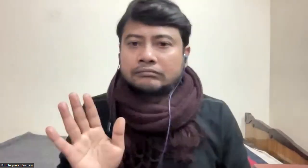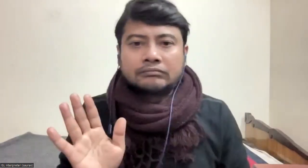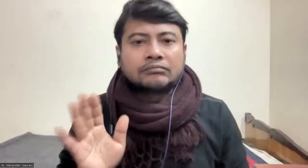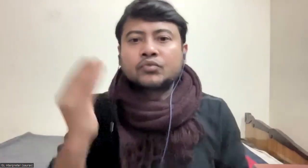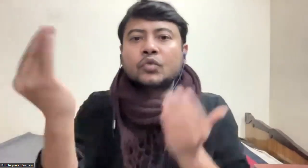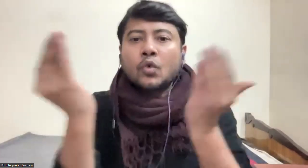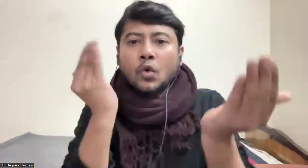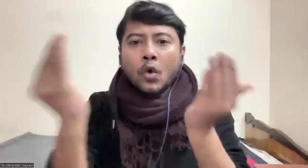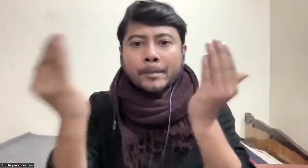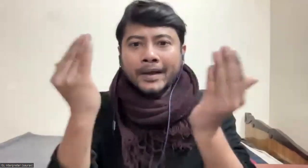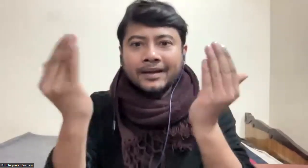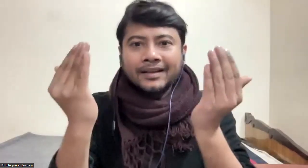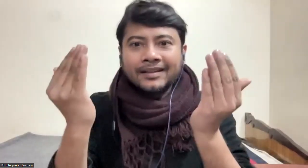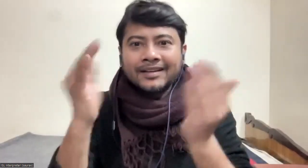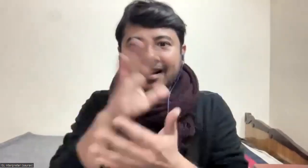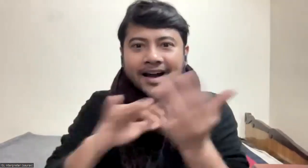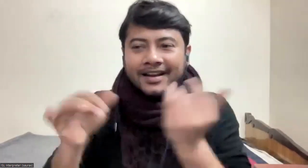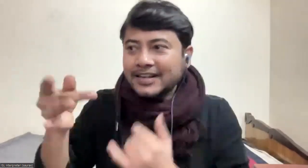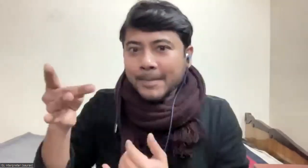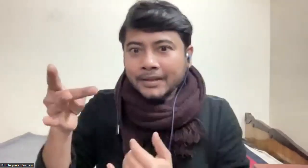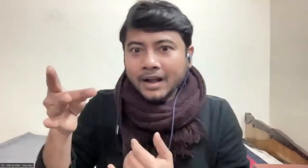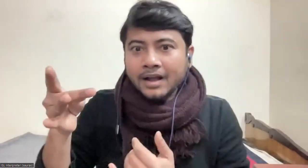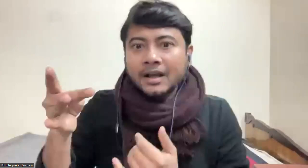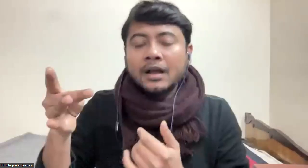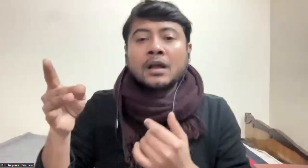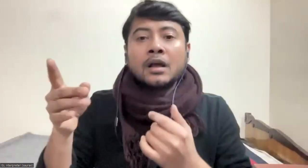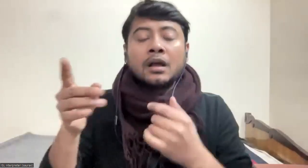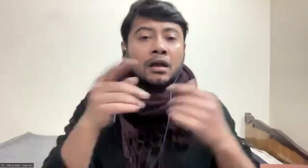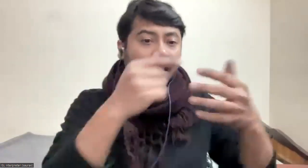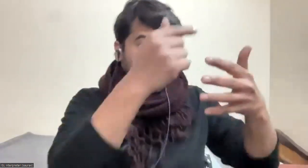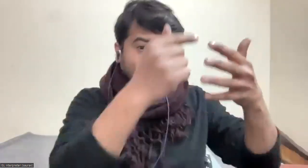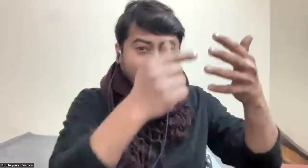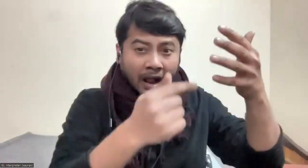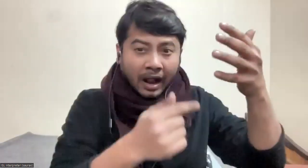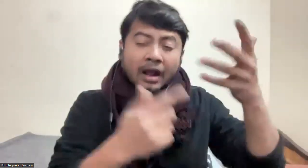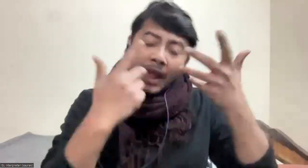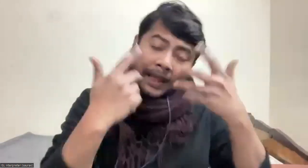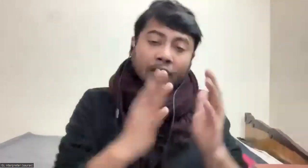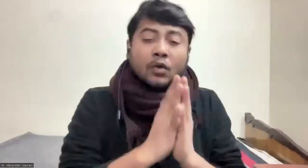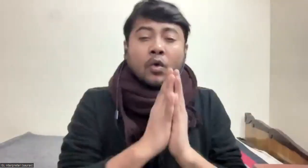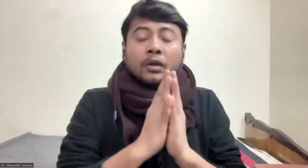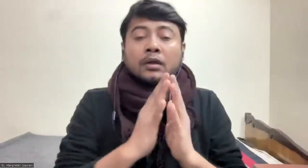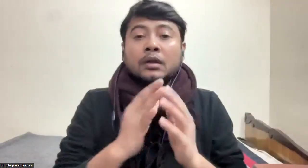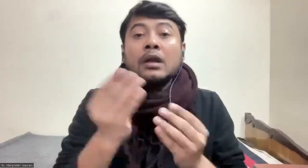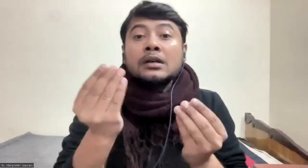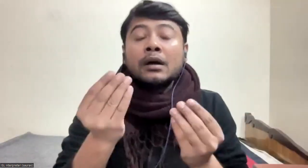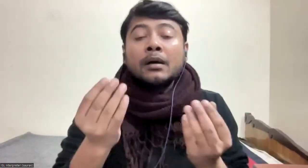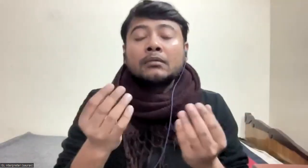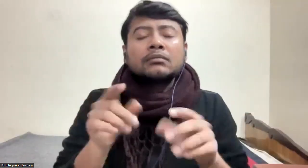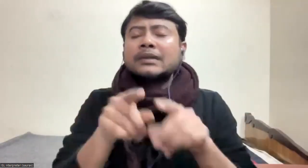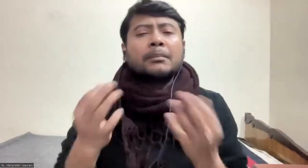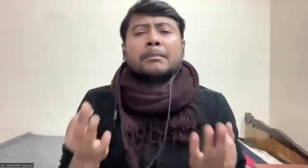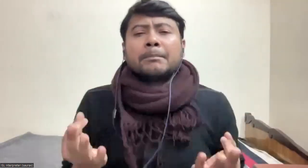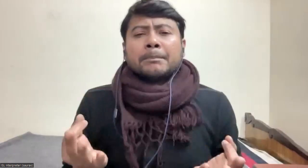compare the chanting of Hare Krishna at the same level as these kind. Or, for example, meditation. Many